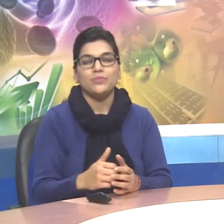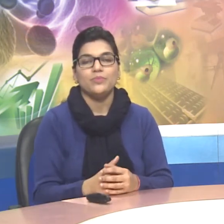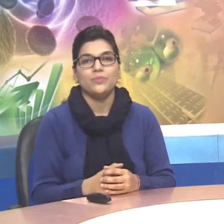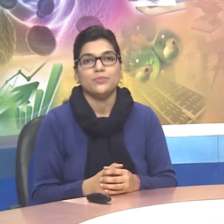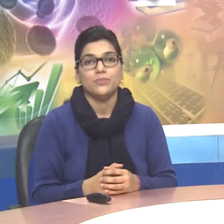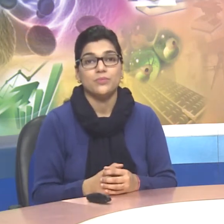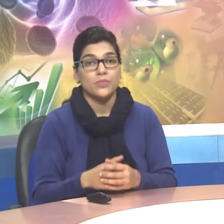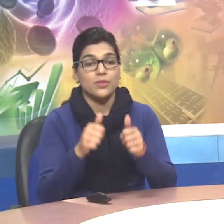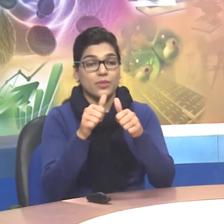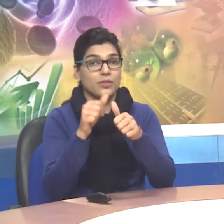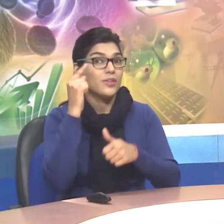met.